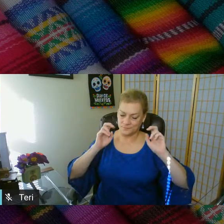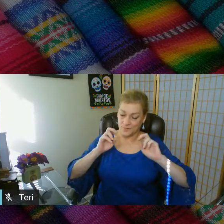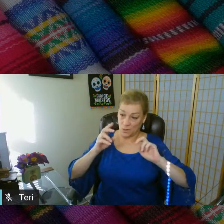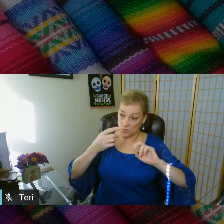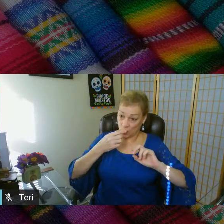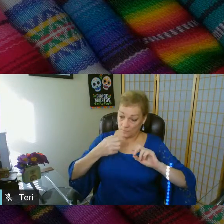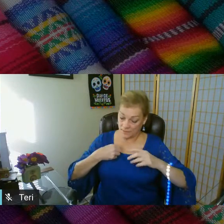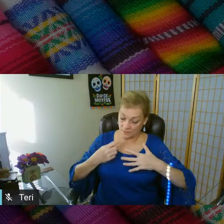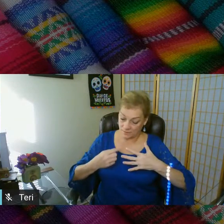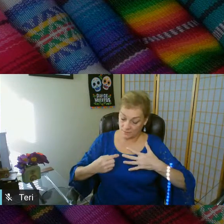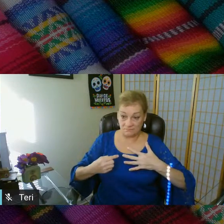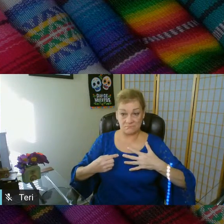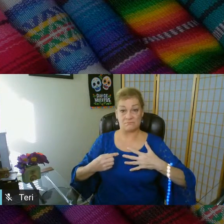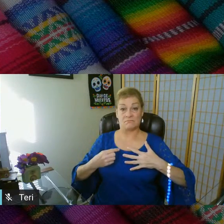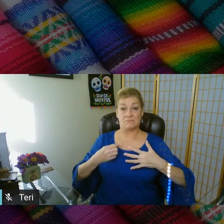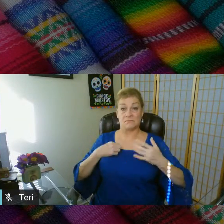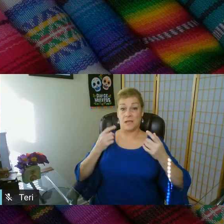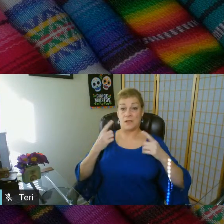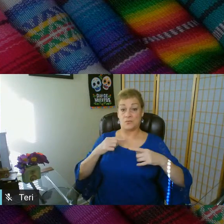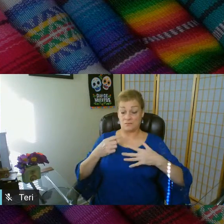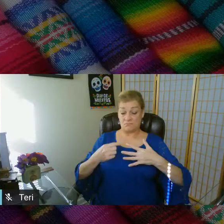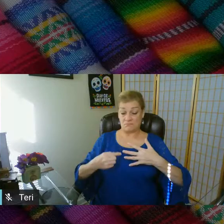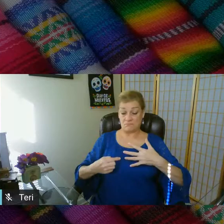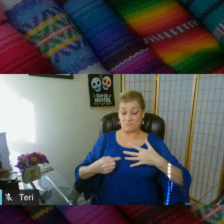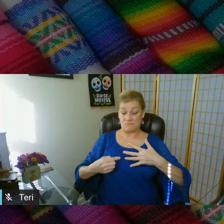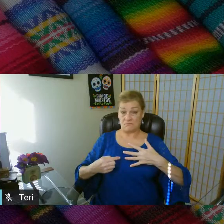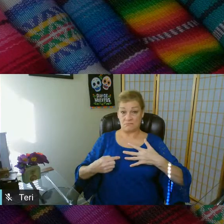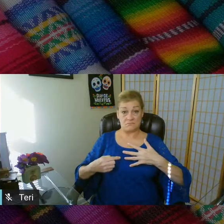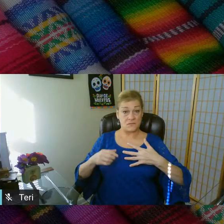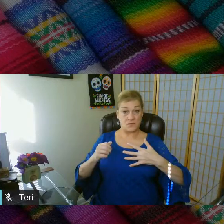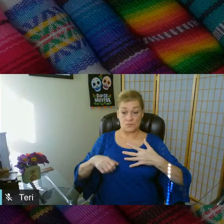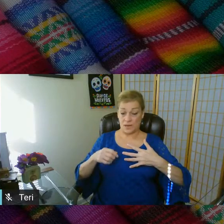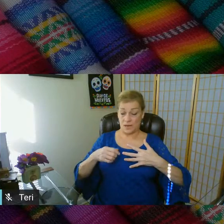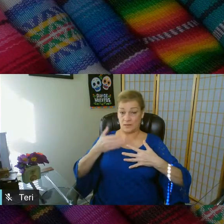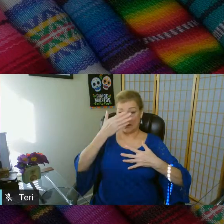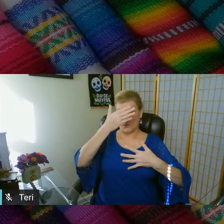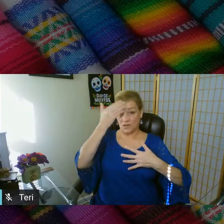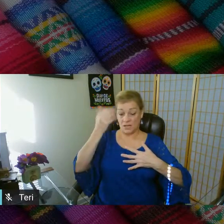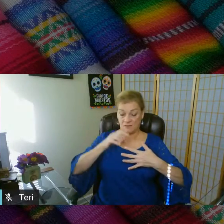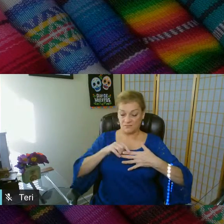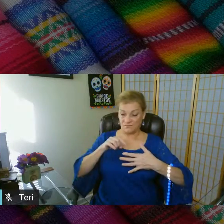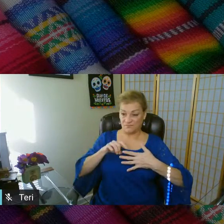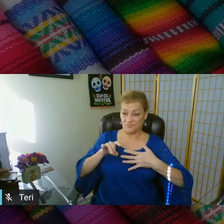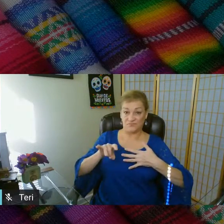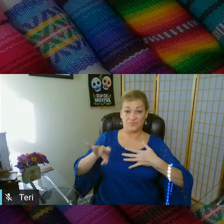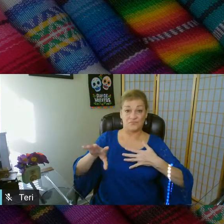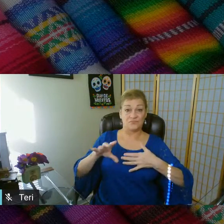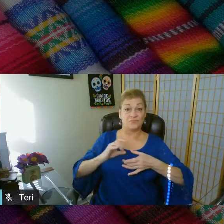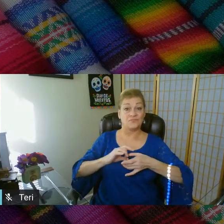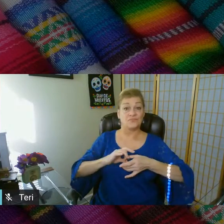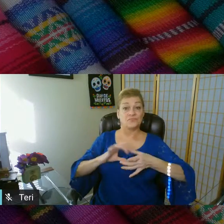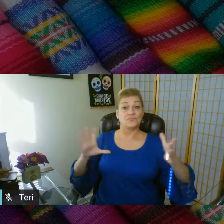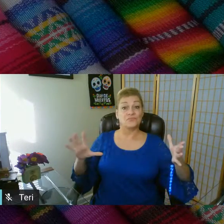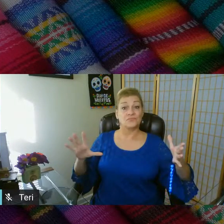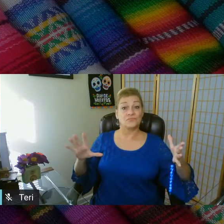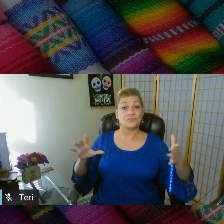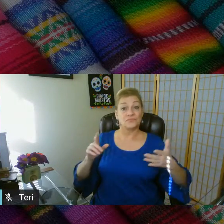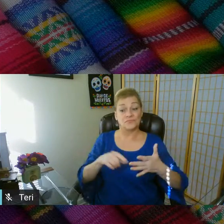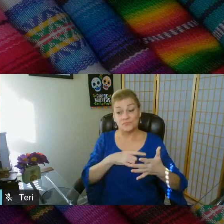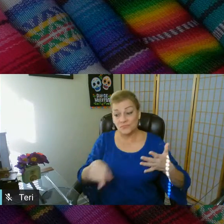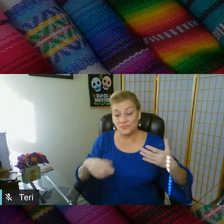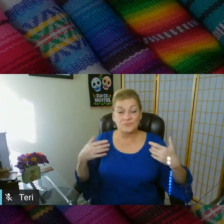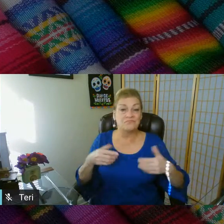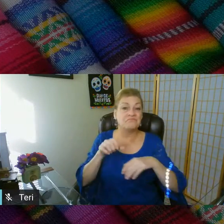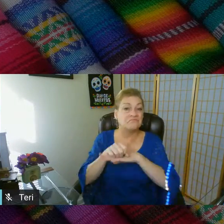opportunity to be all that we are created to be. So we call the ancestors forward. We call